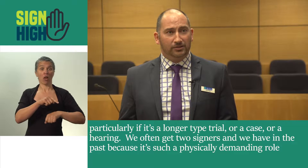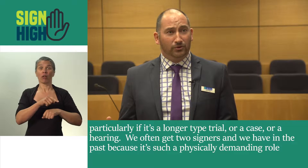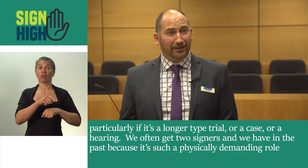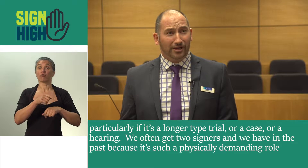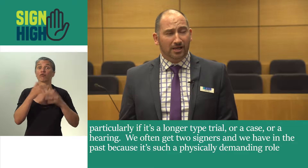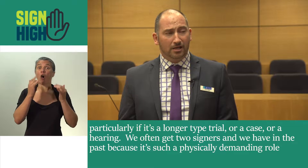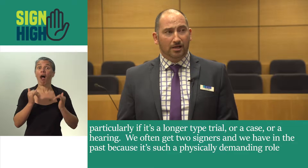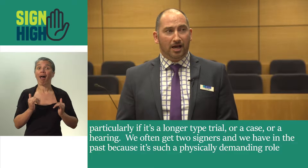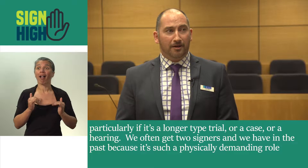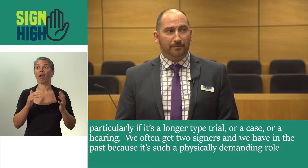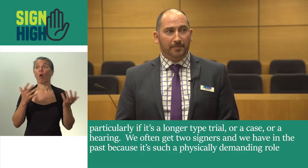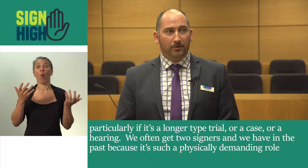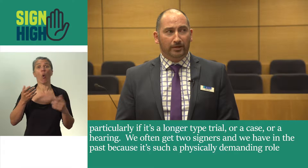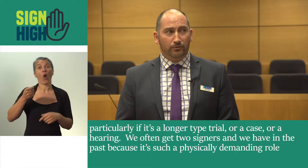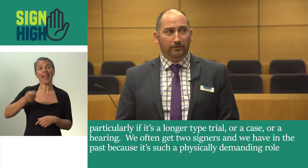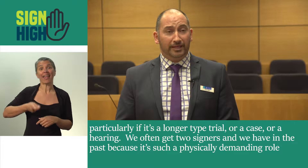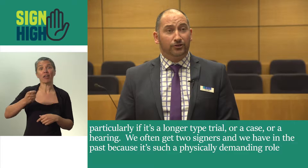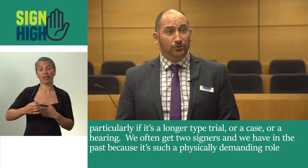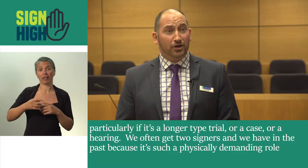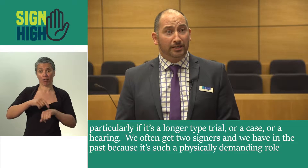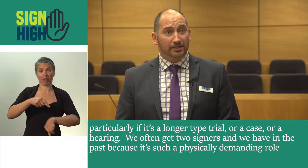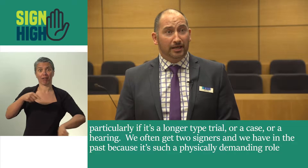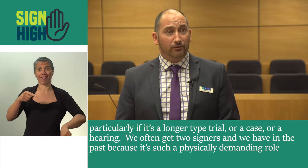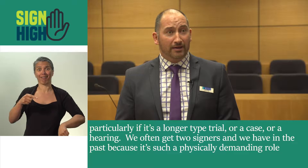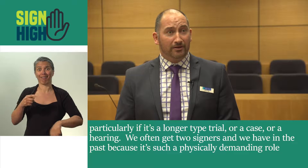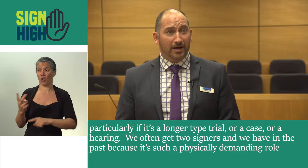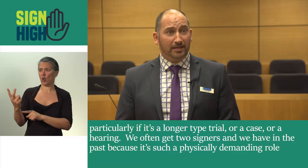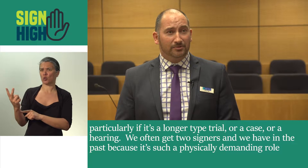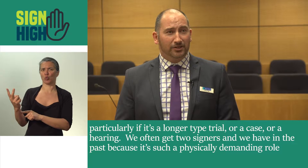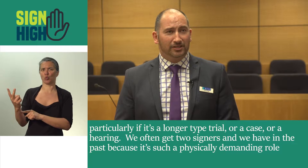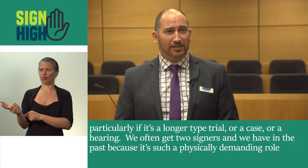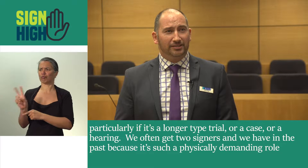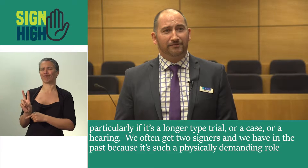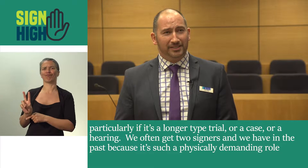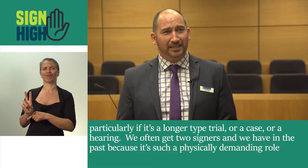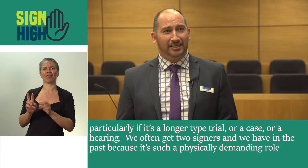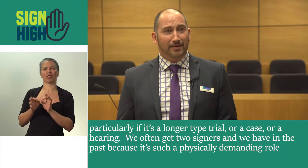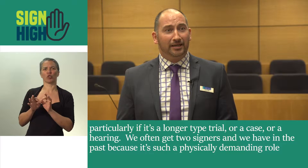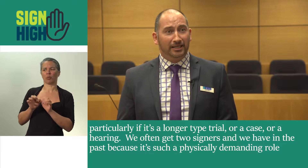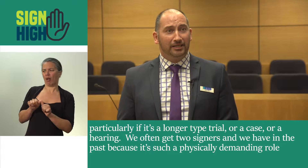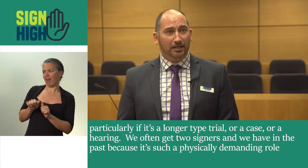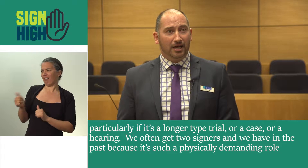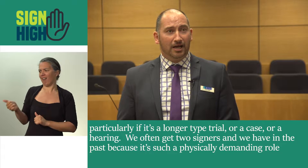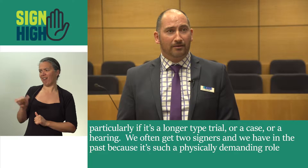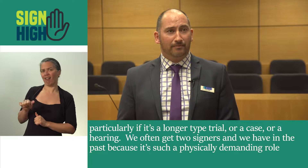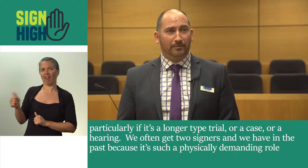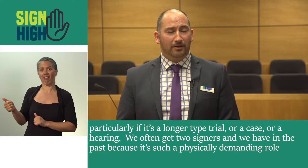or a hearing, we often get 2 signers, and we have in the past, because it's such a physically demanding